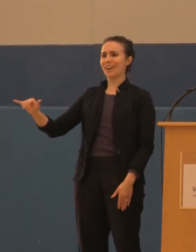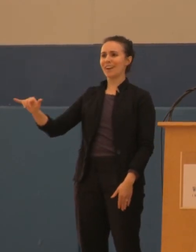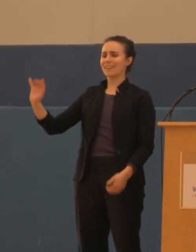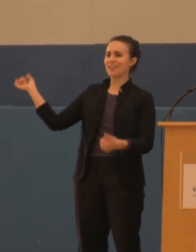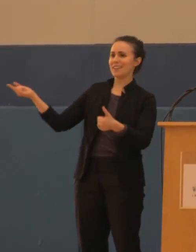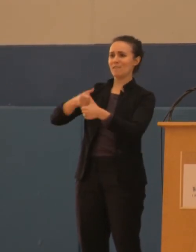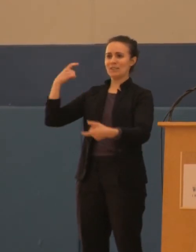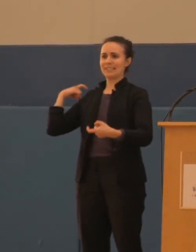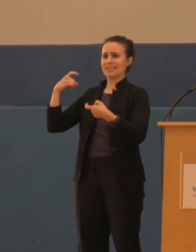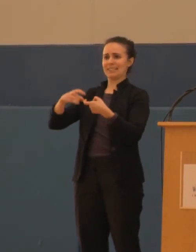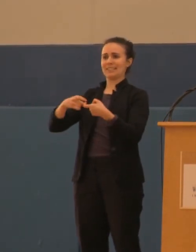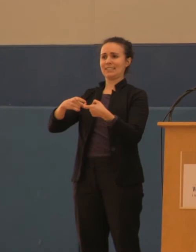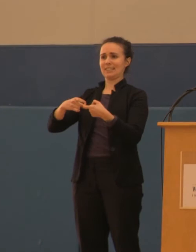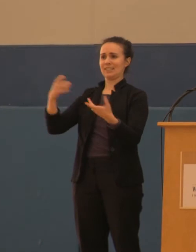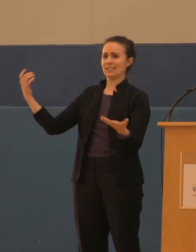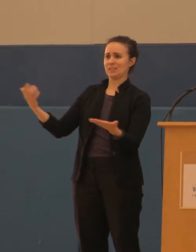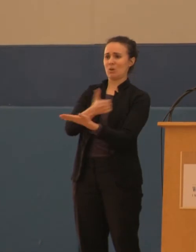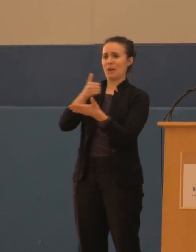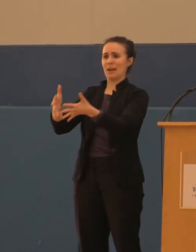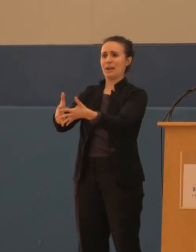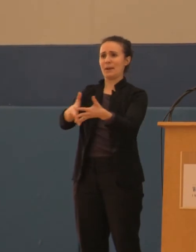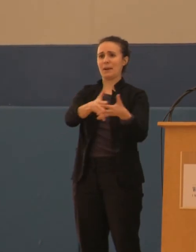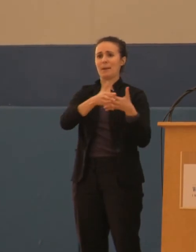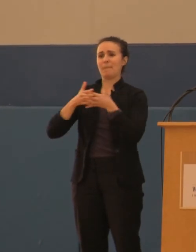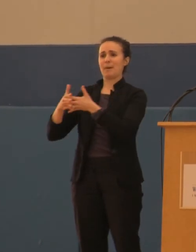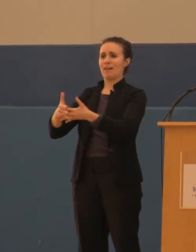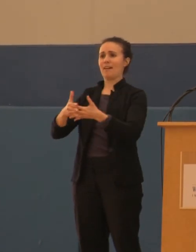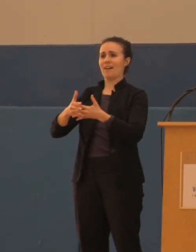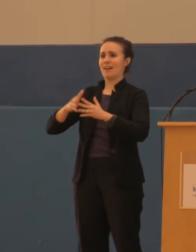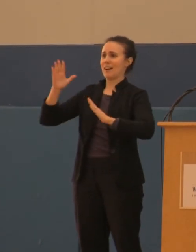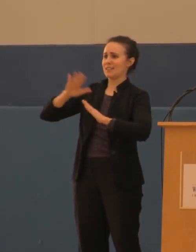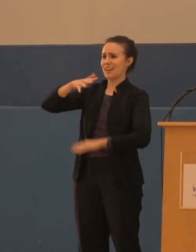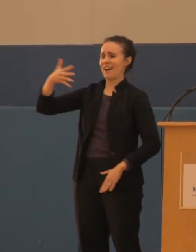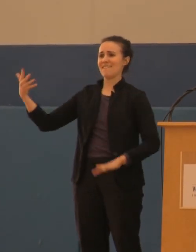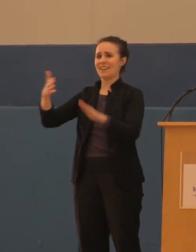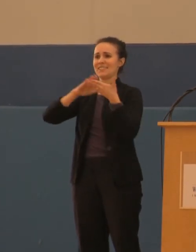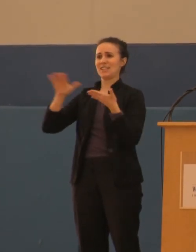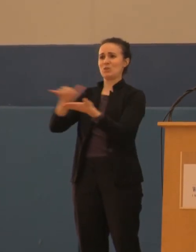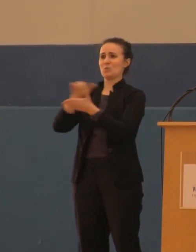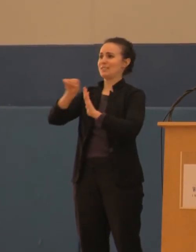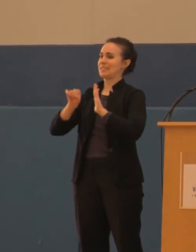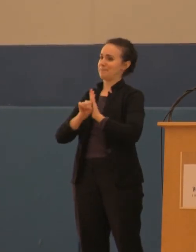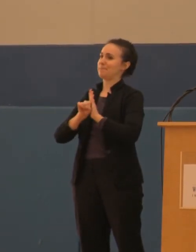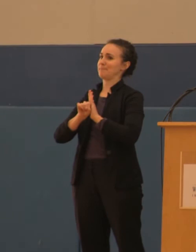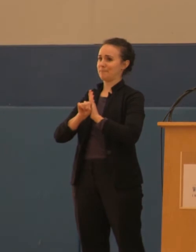first Latina to win a mayoral primary in the top 5 cities in New York State.